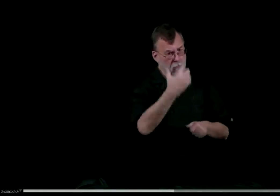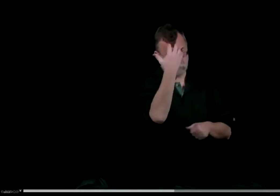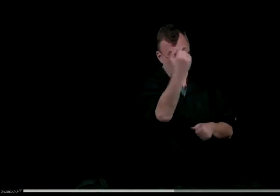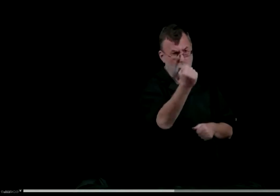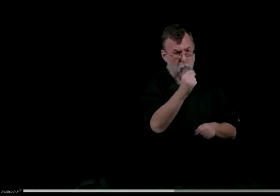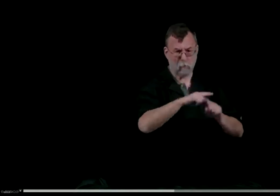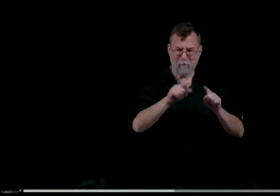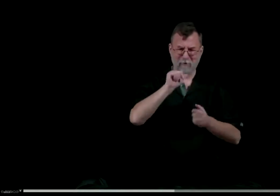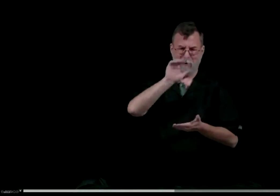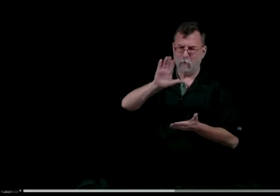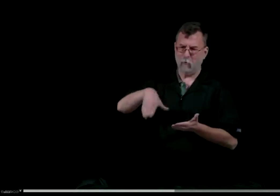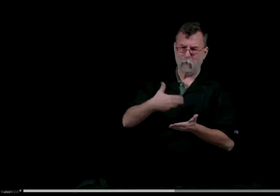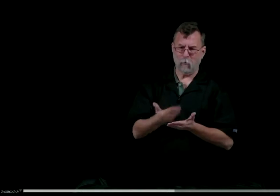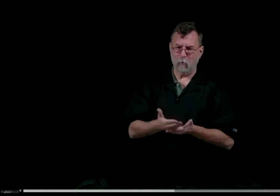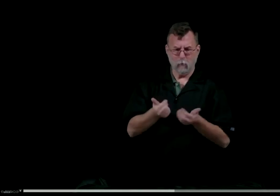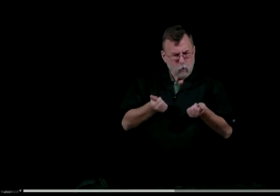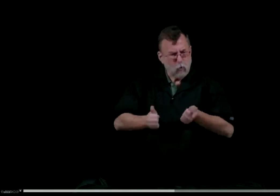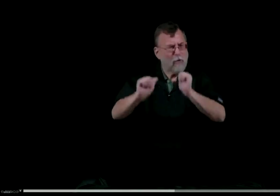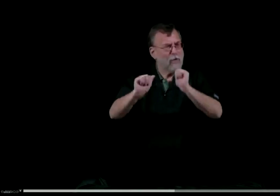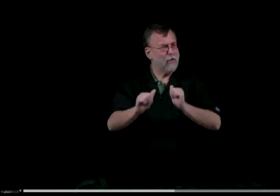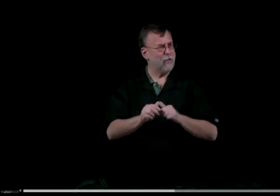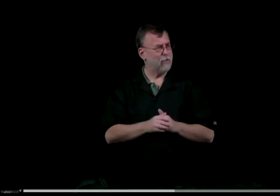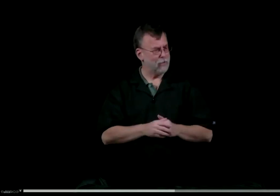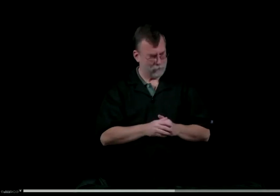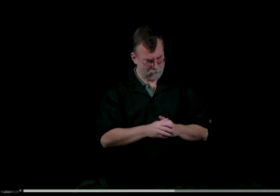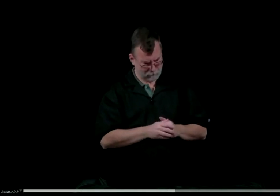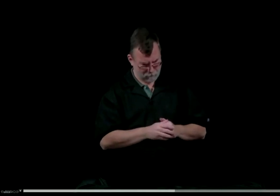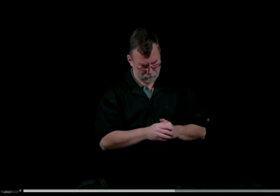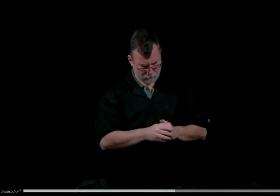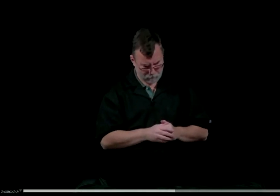Some of you can memorize those verses. I mean, not all of it, but you can try.